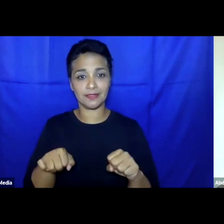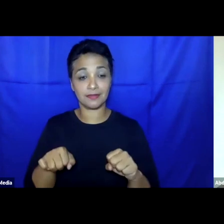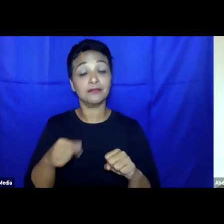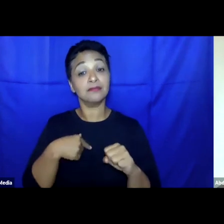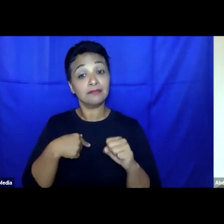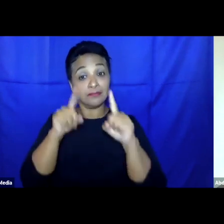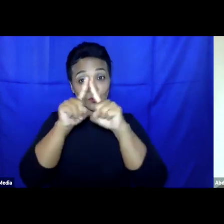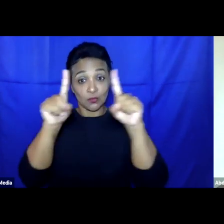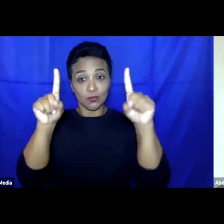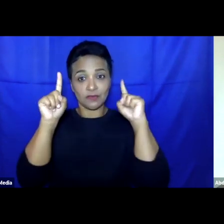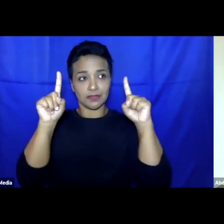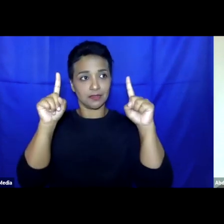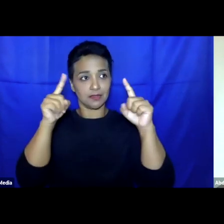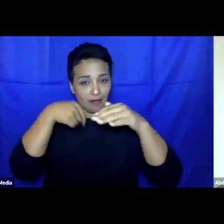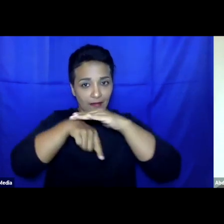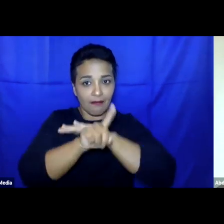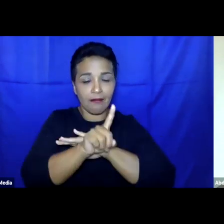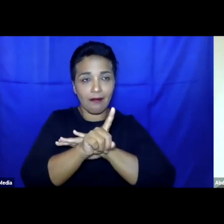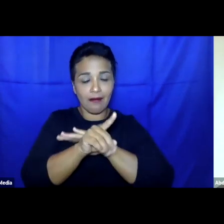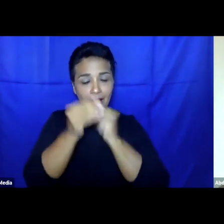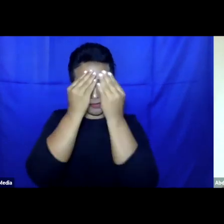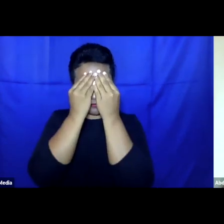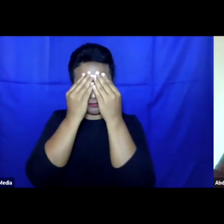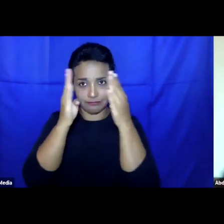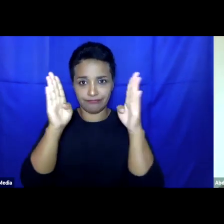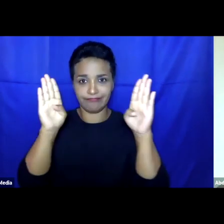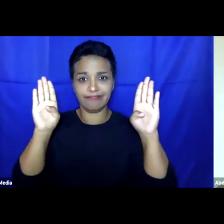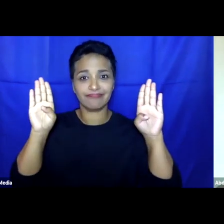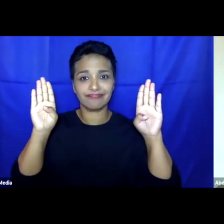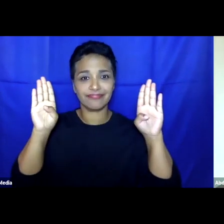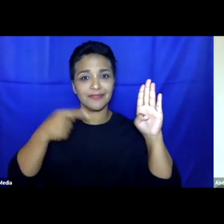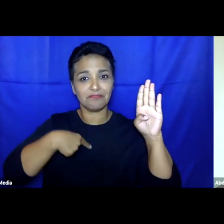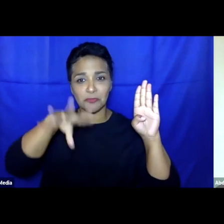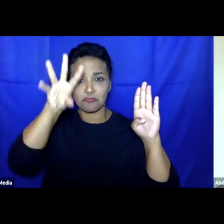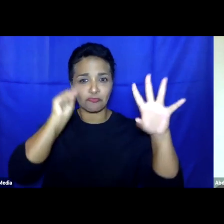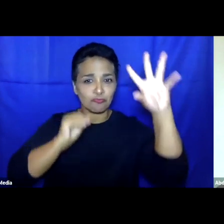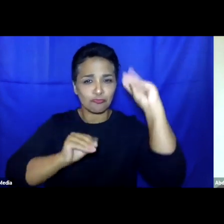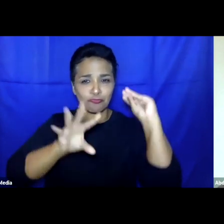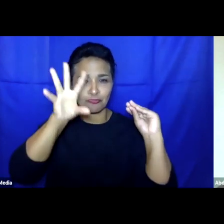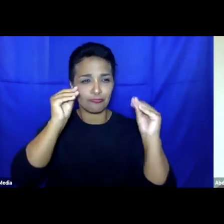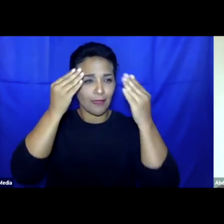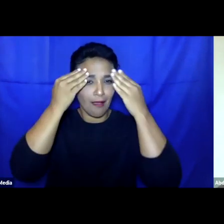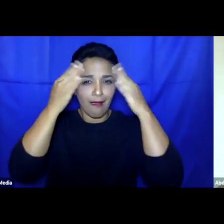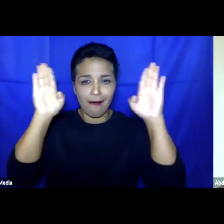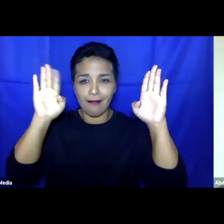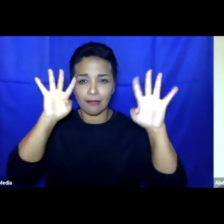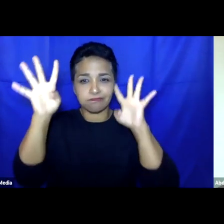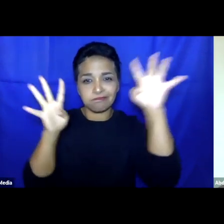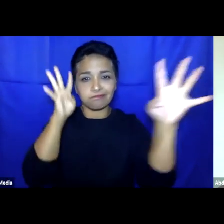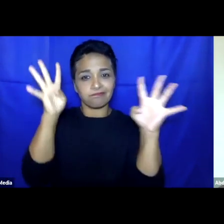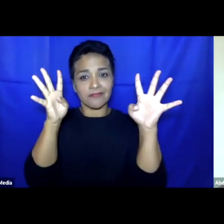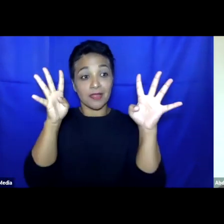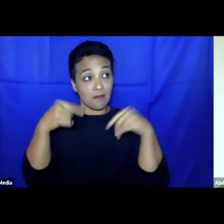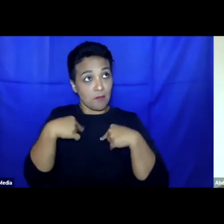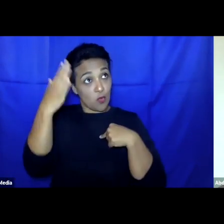unlocked me and made me think outside the box. Through that education, I realized that I